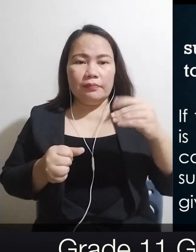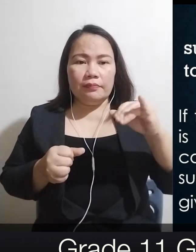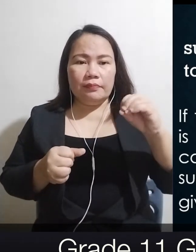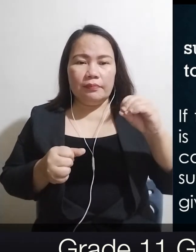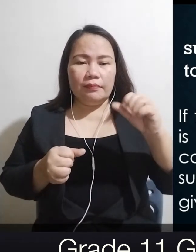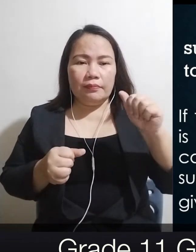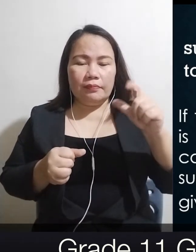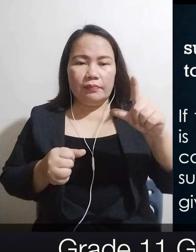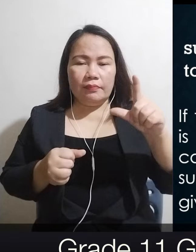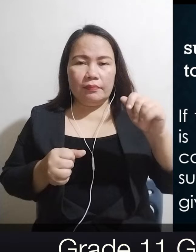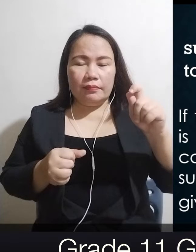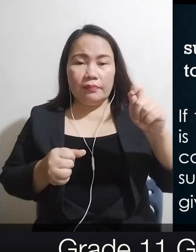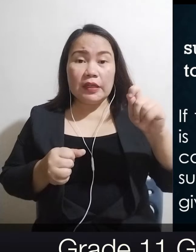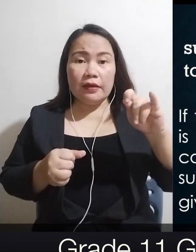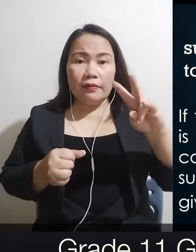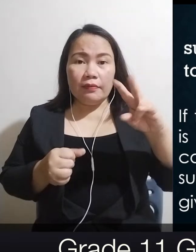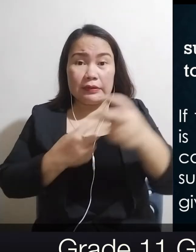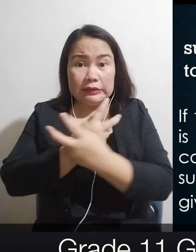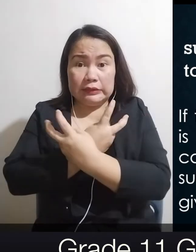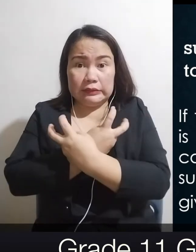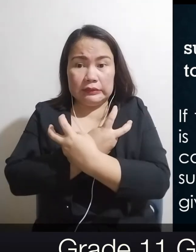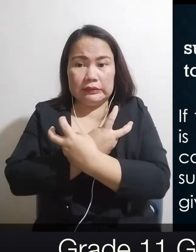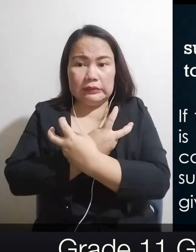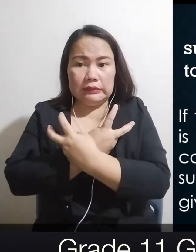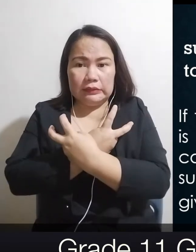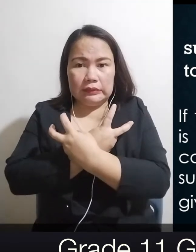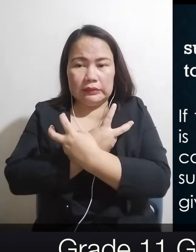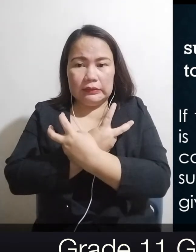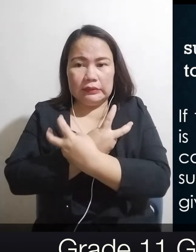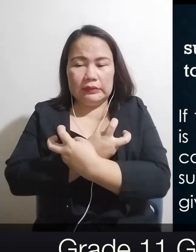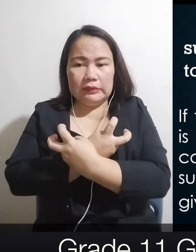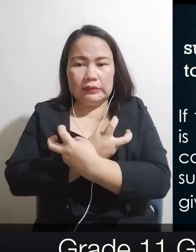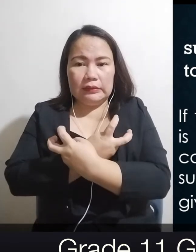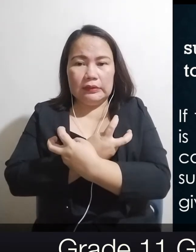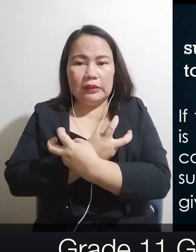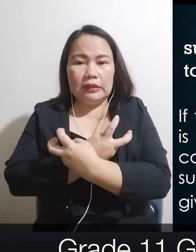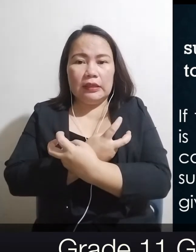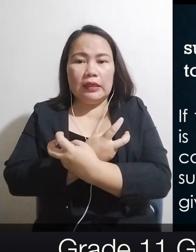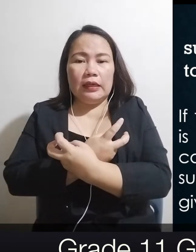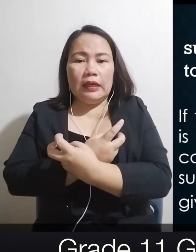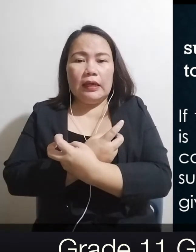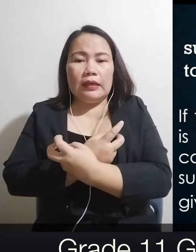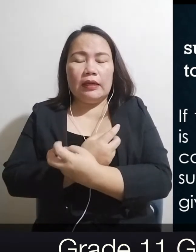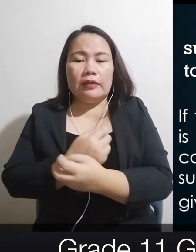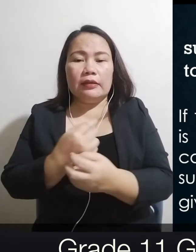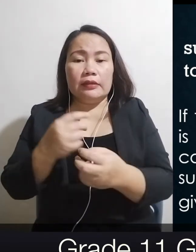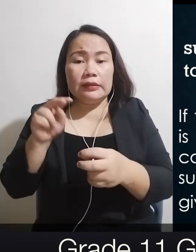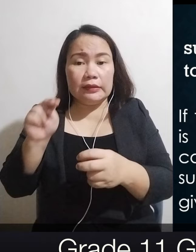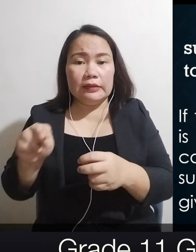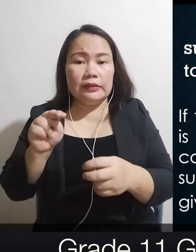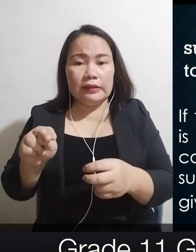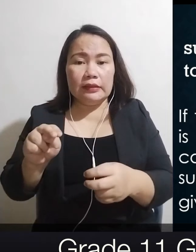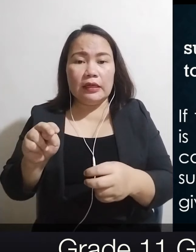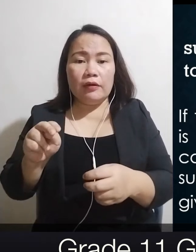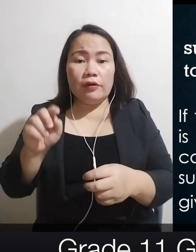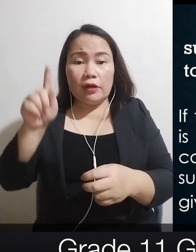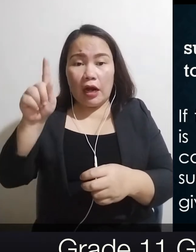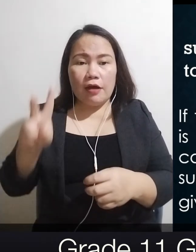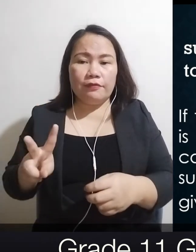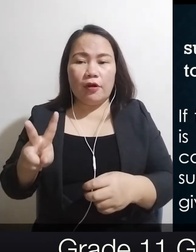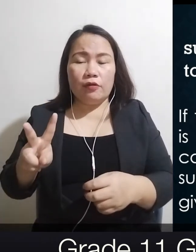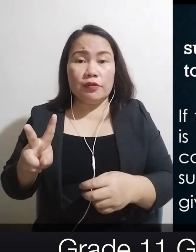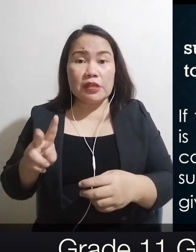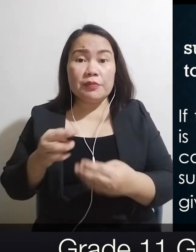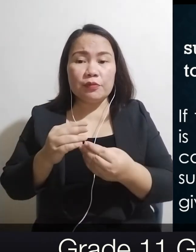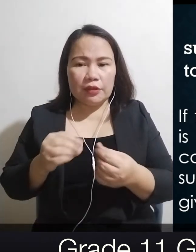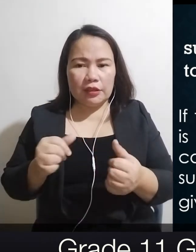a radioactive substance, it takes for half of the substance to decay. Exponential function and